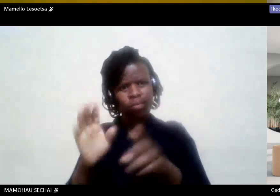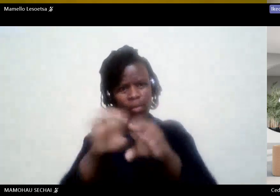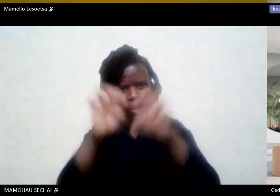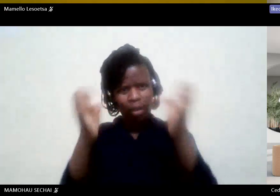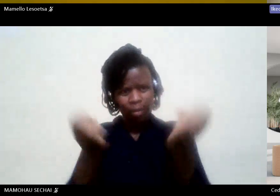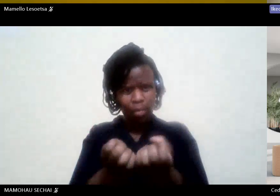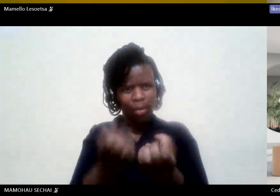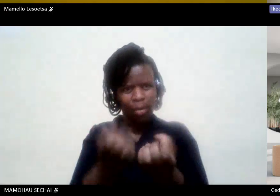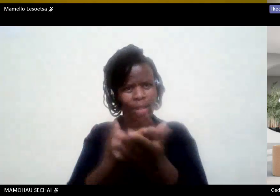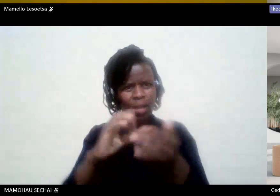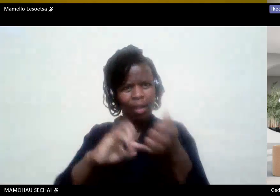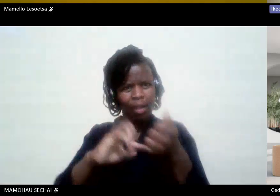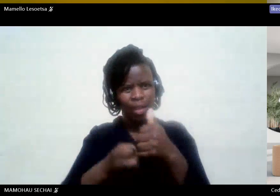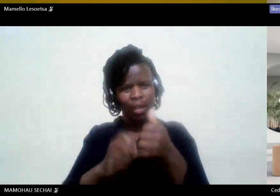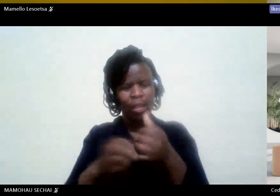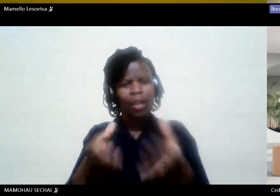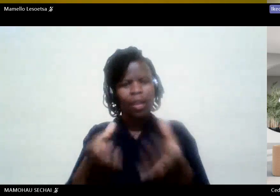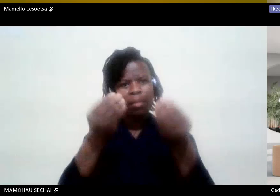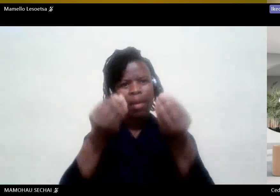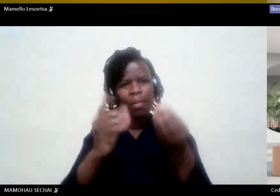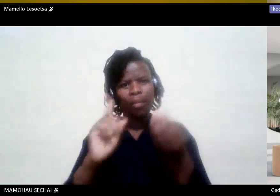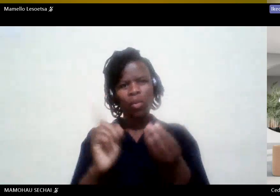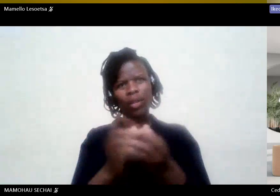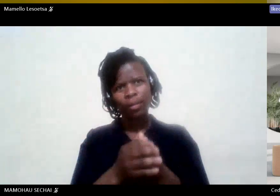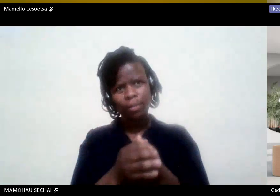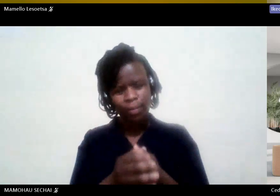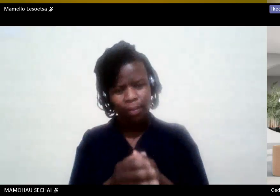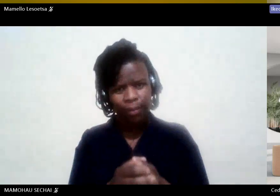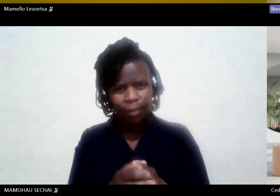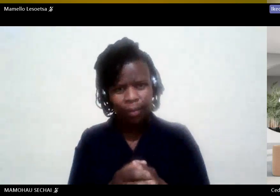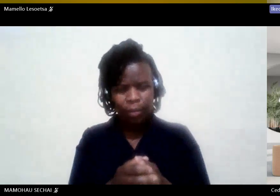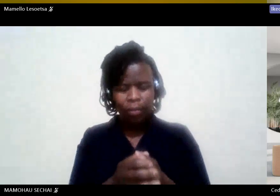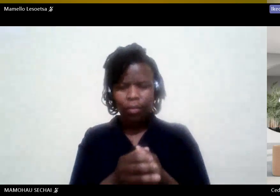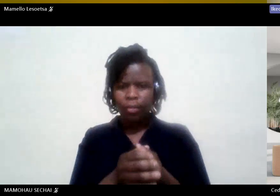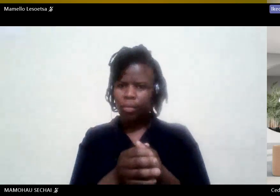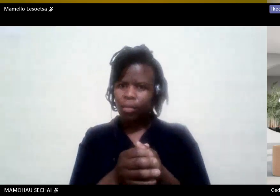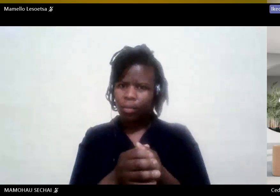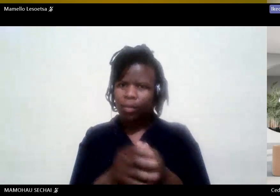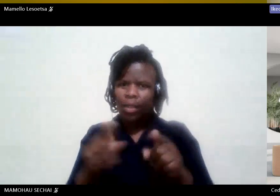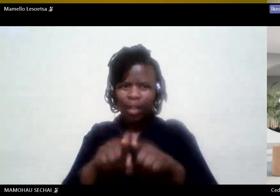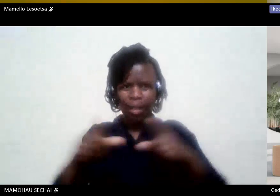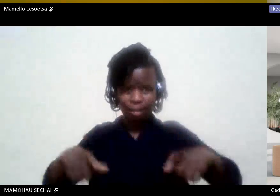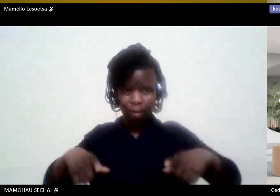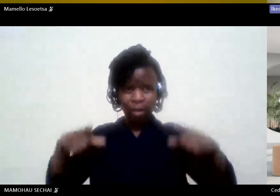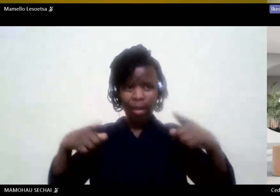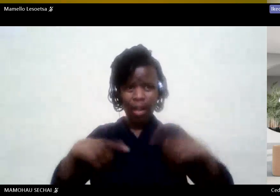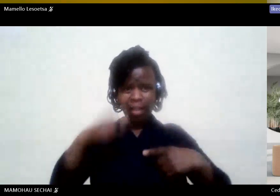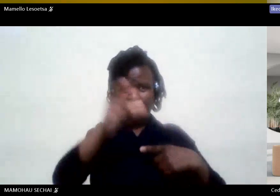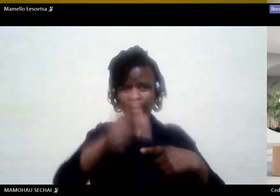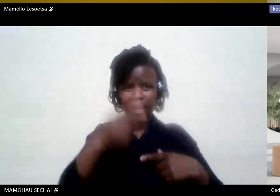a feeling of what it is in the life of a person who is blind. And then